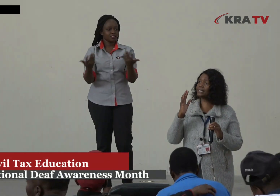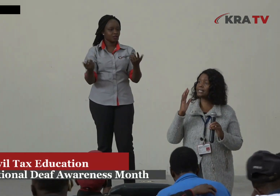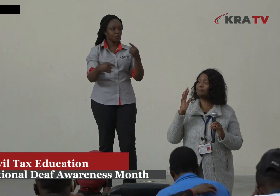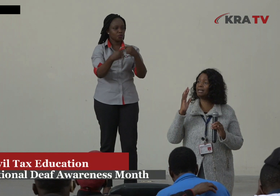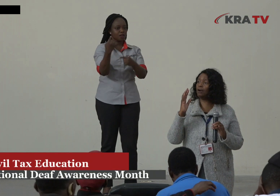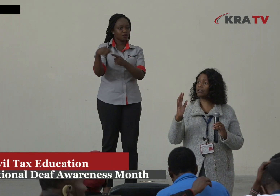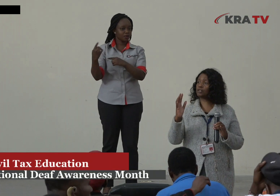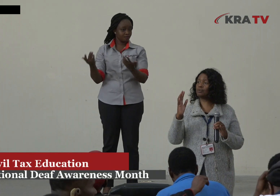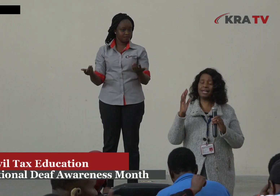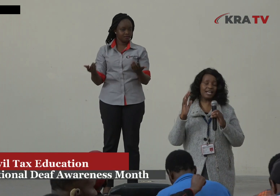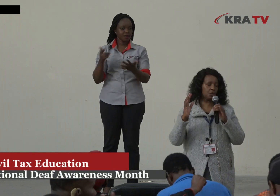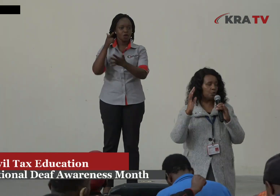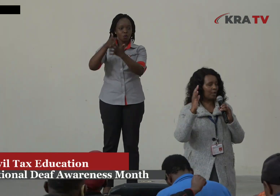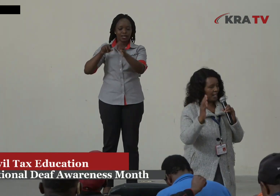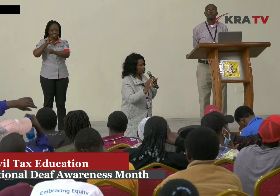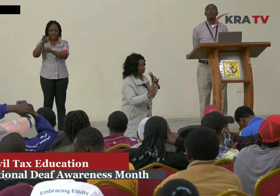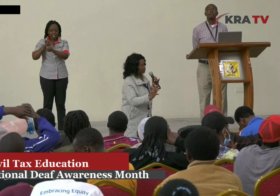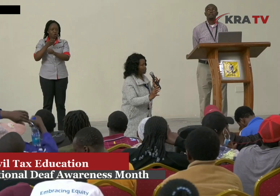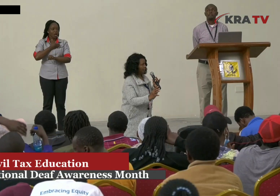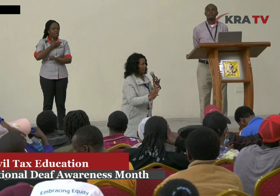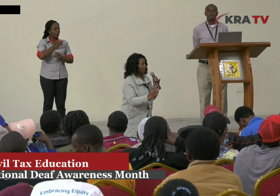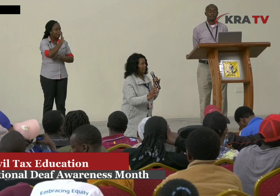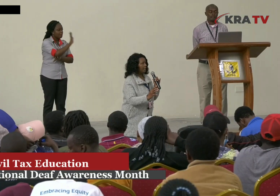what belongs to the National Council,